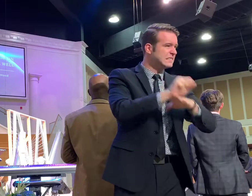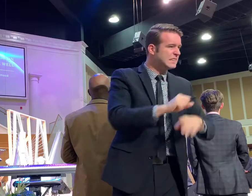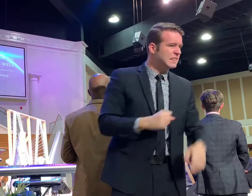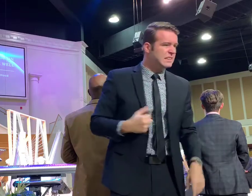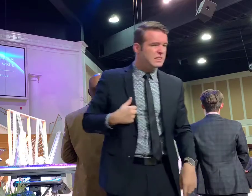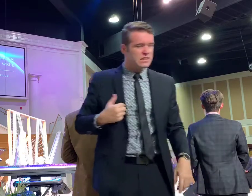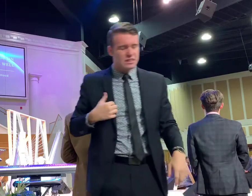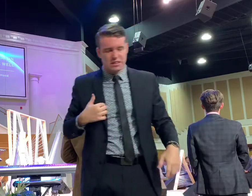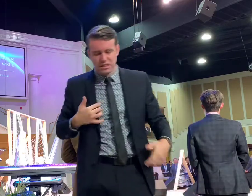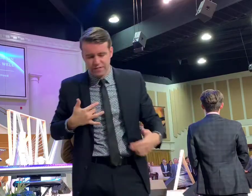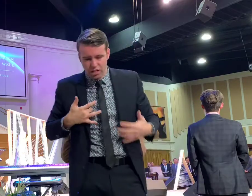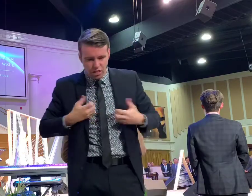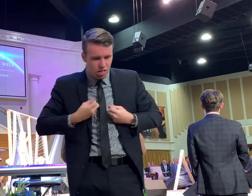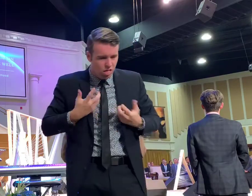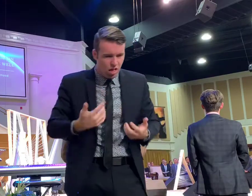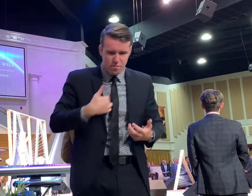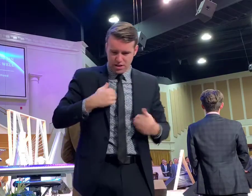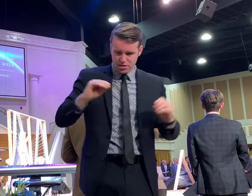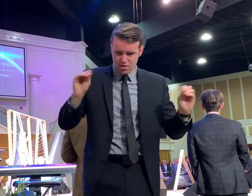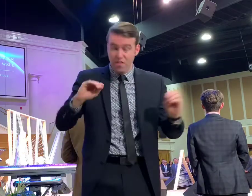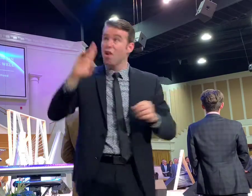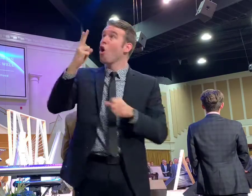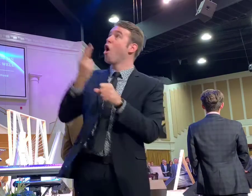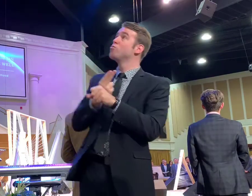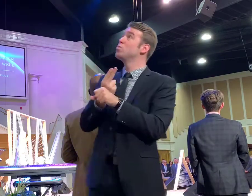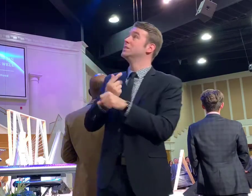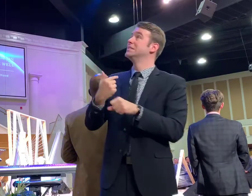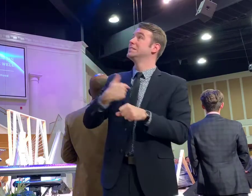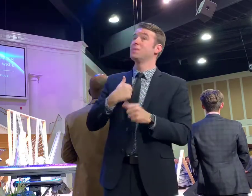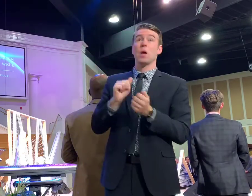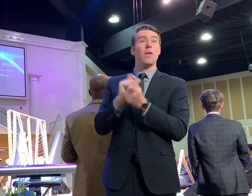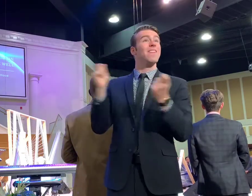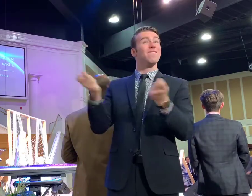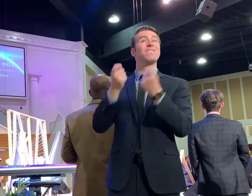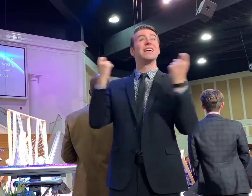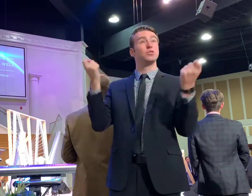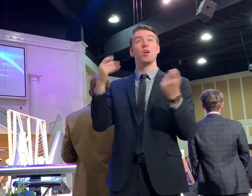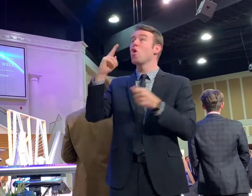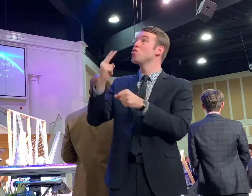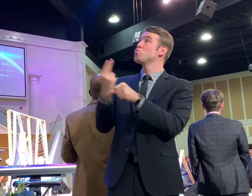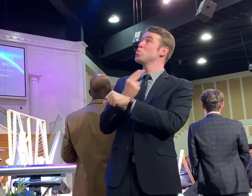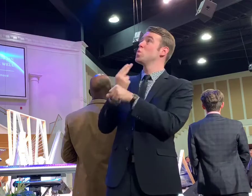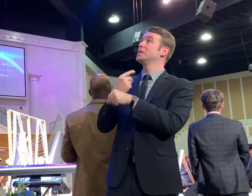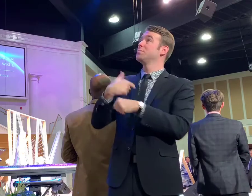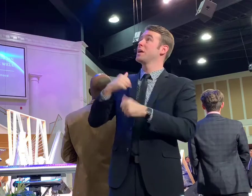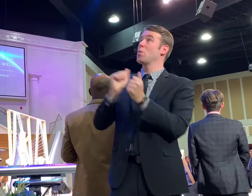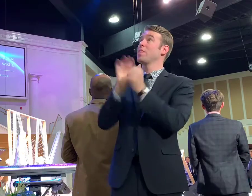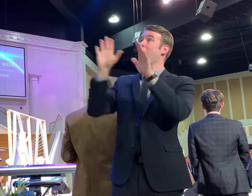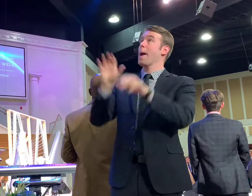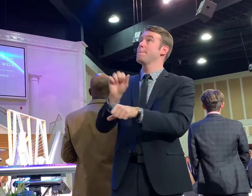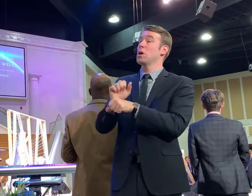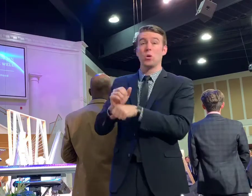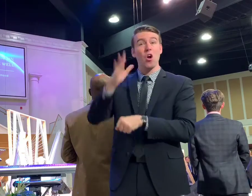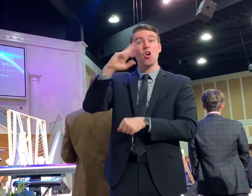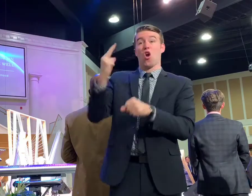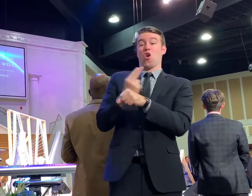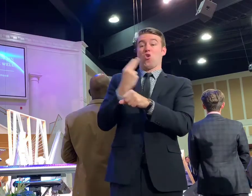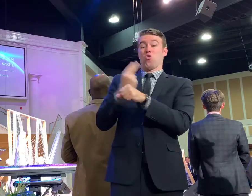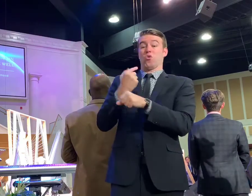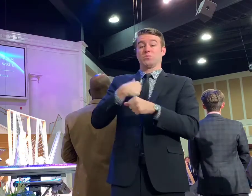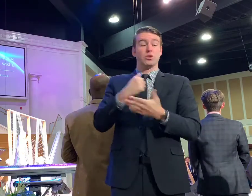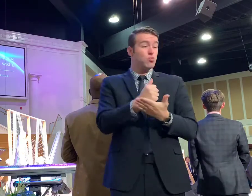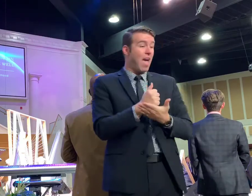some of those very people that God used in the victory, that God used in the miracle, that God used to